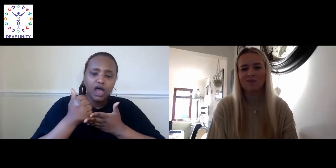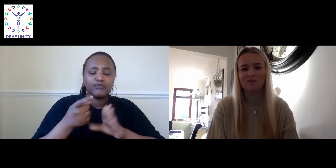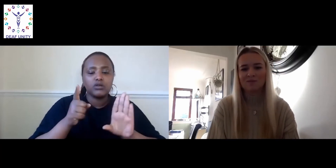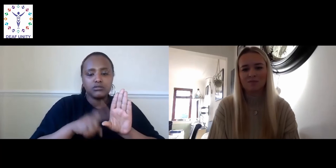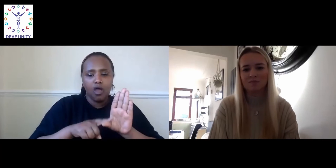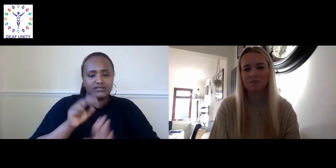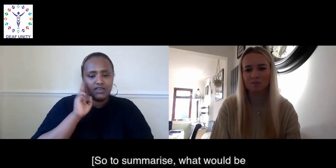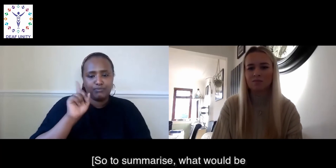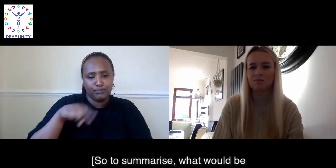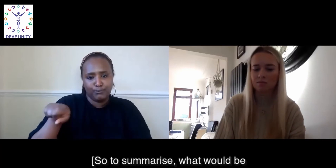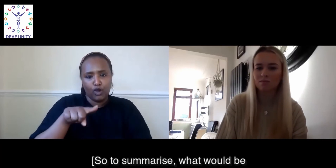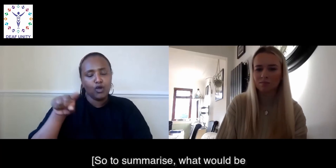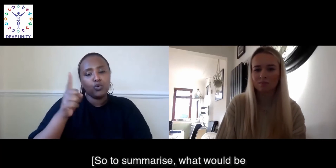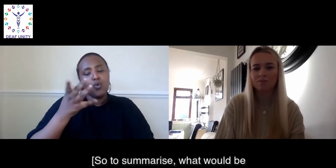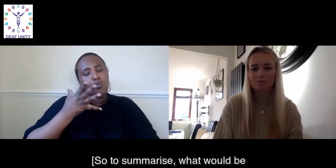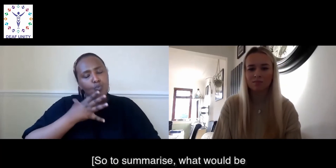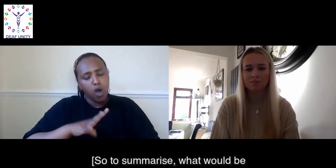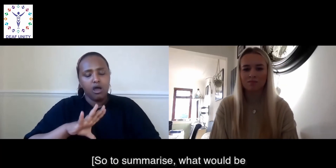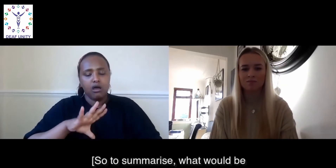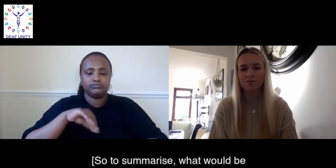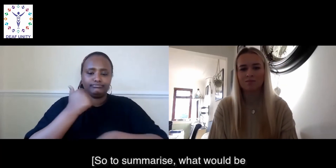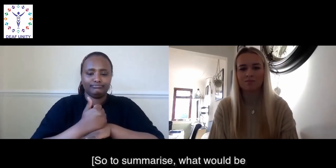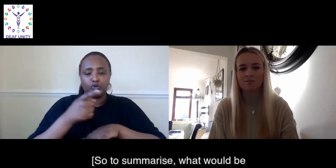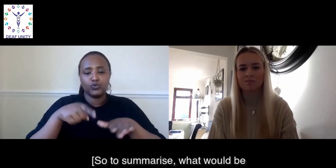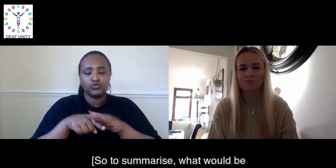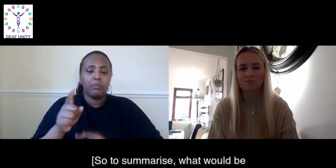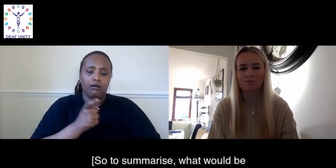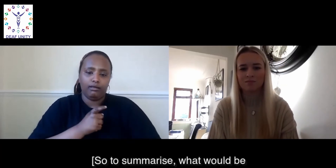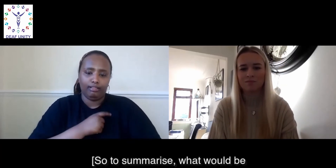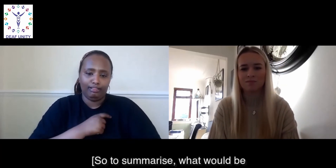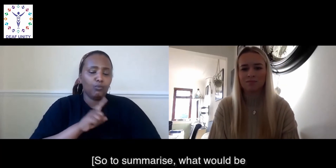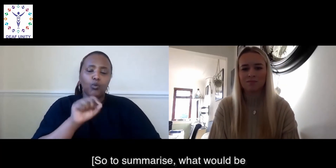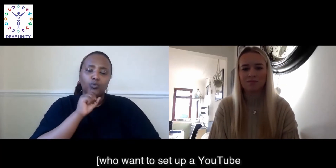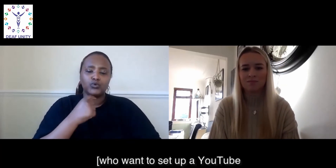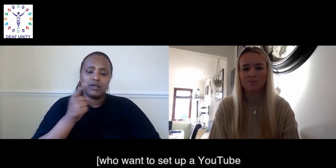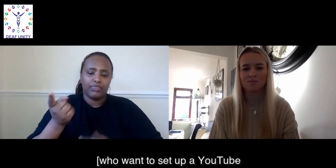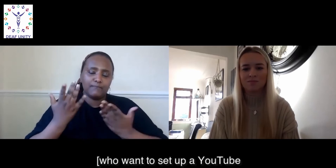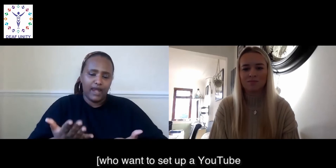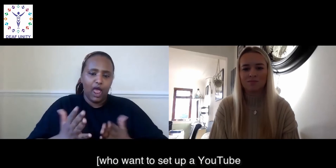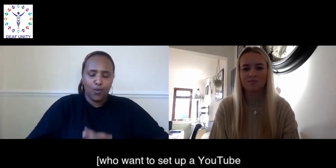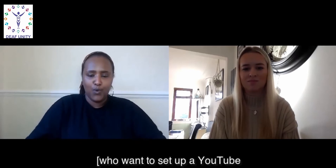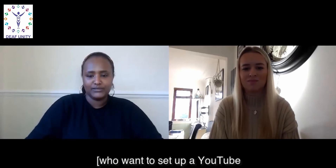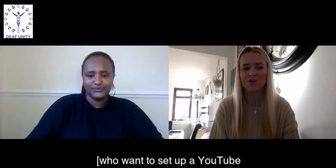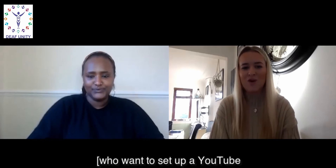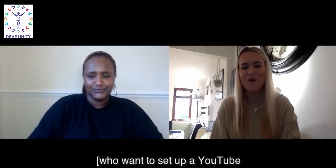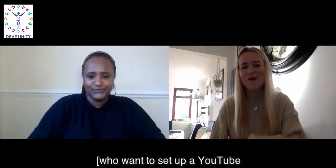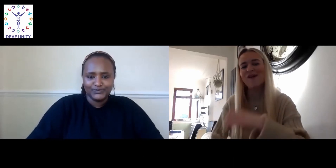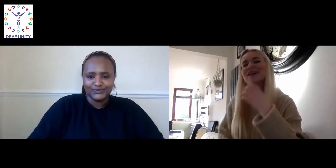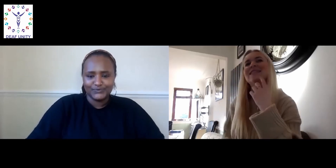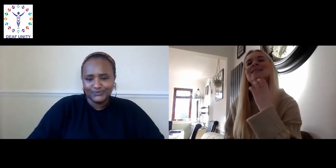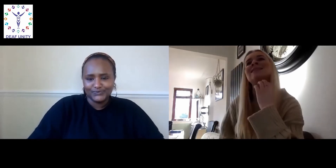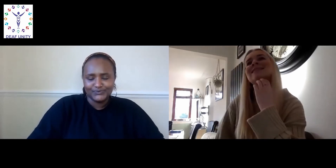Thanks. So to summarise, what would be your advice for deaf young people who want to set up a YouTube channel but are a bit nervous? What would you tell them